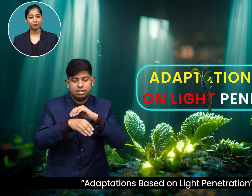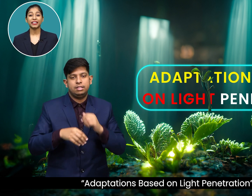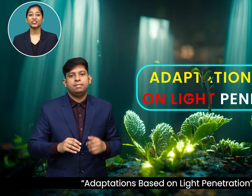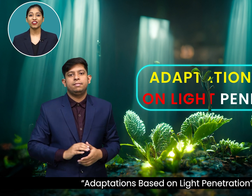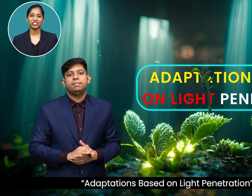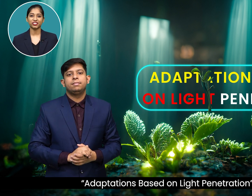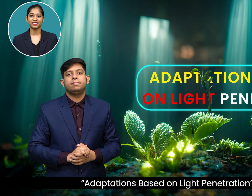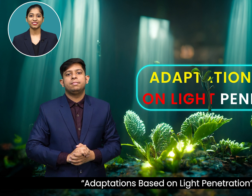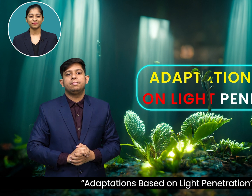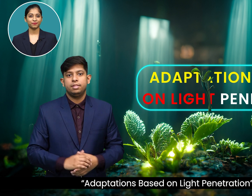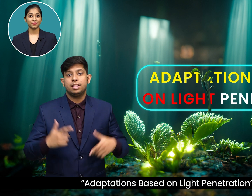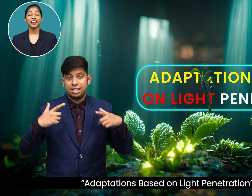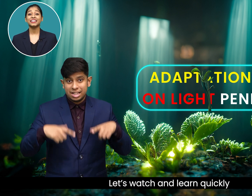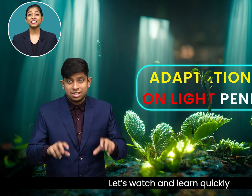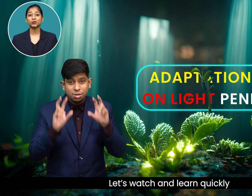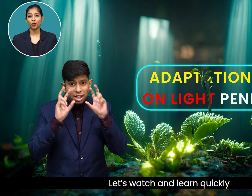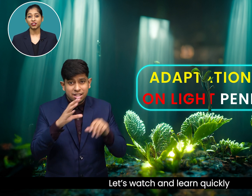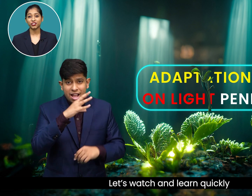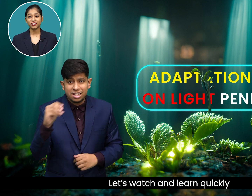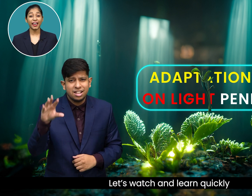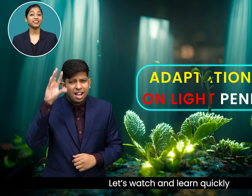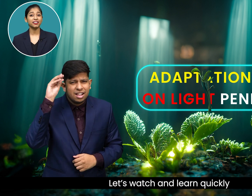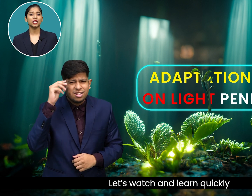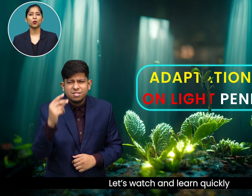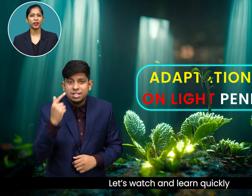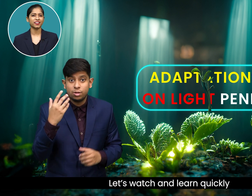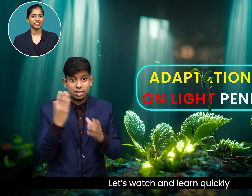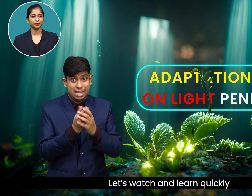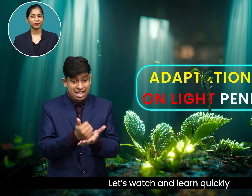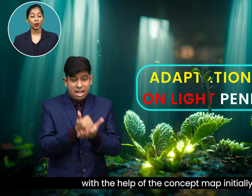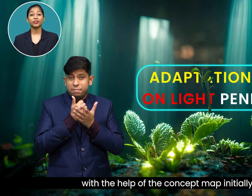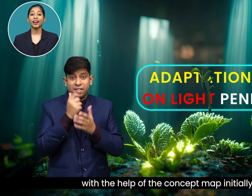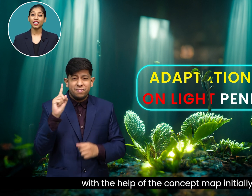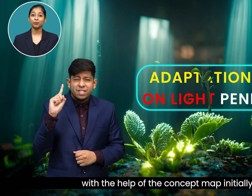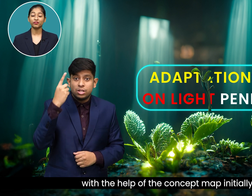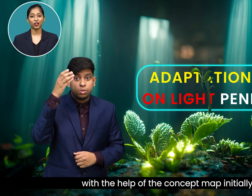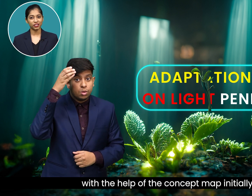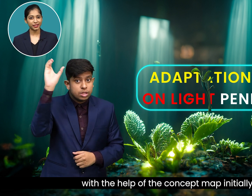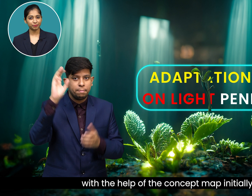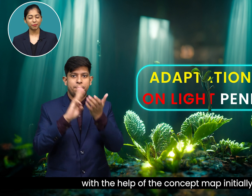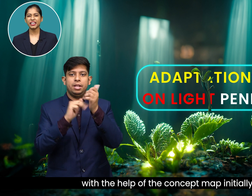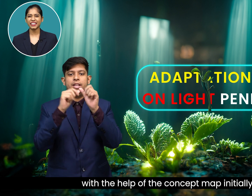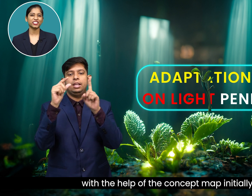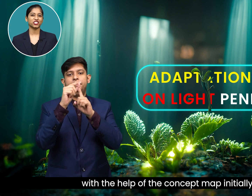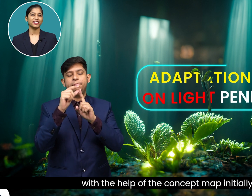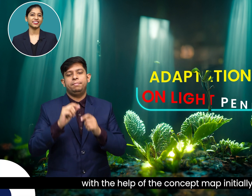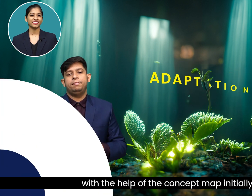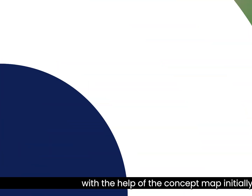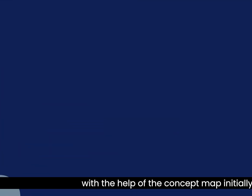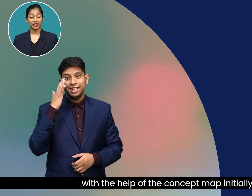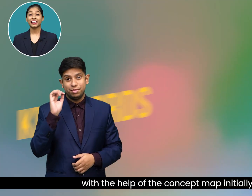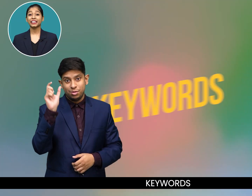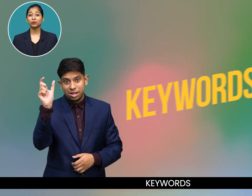light penetration. Let's watch and learn quickly with the help of the concept map